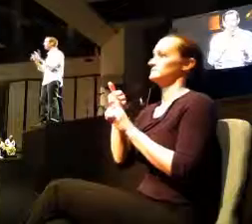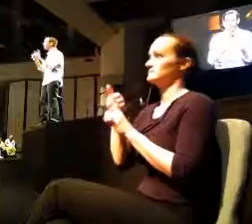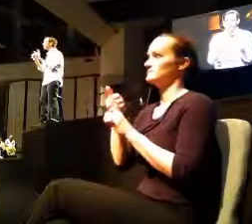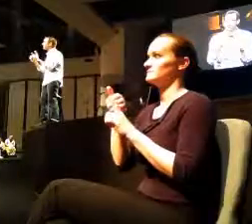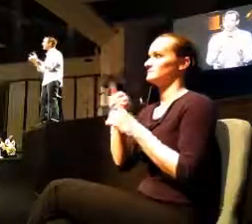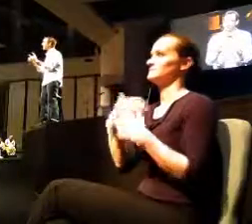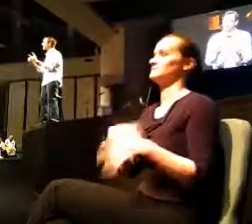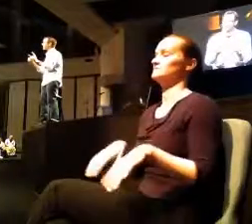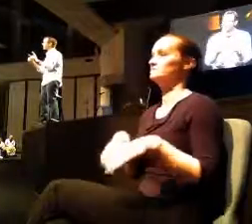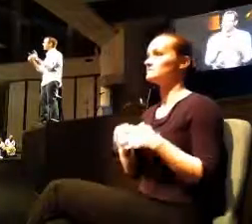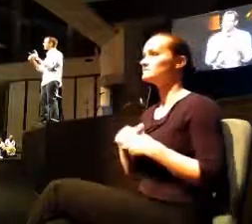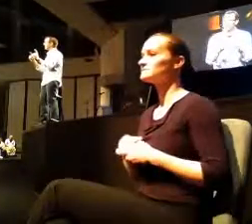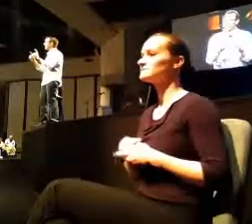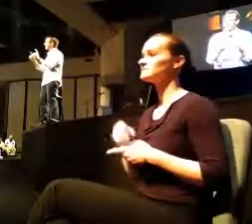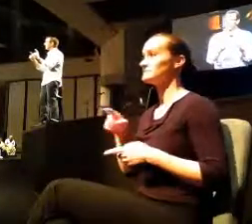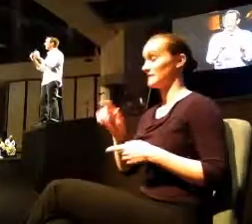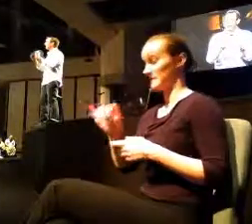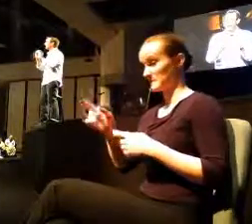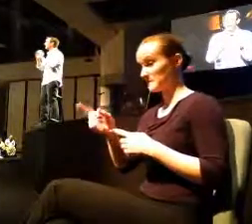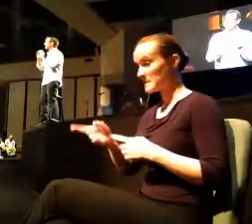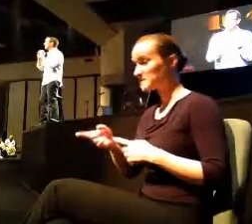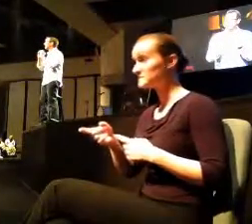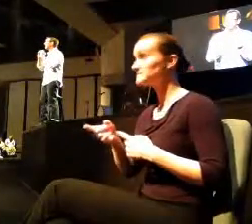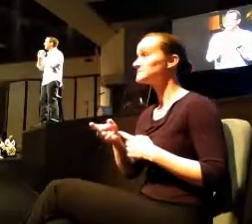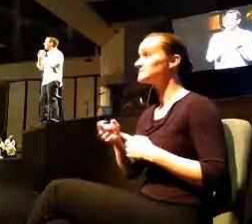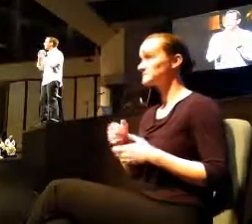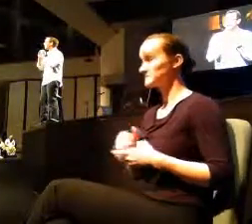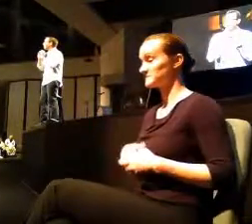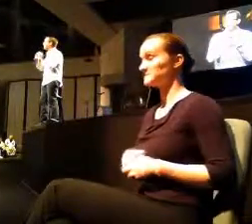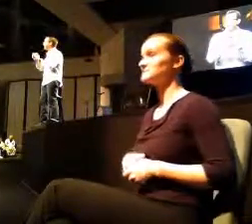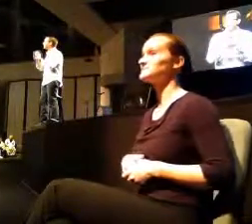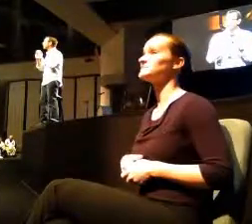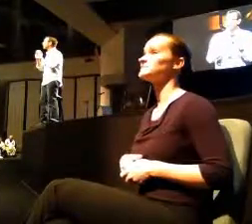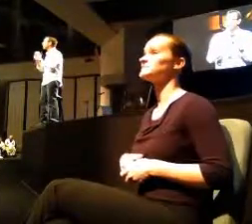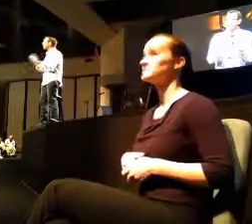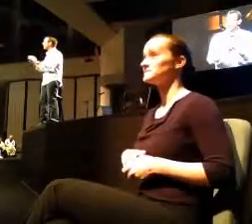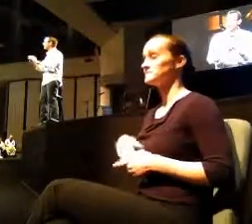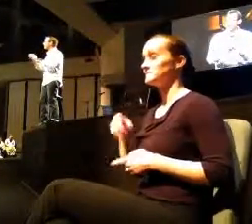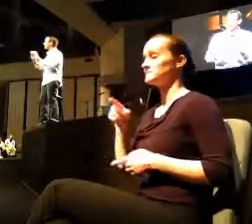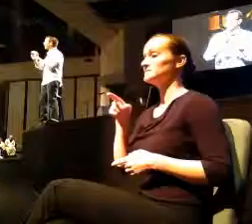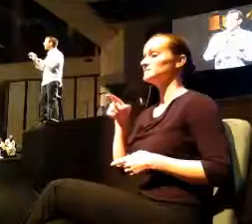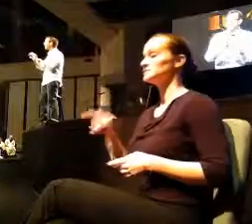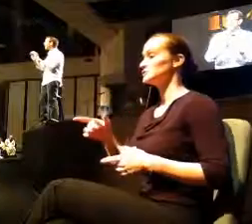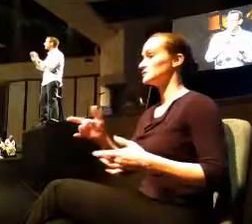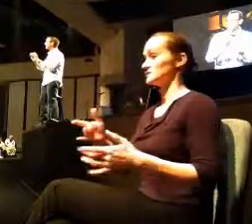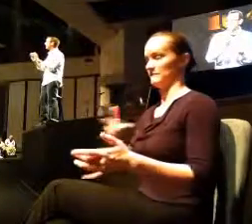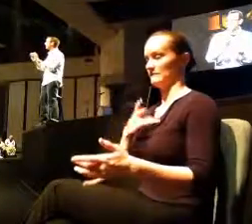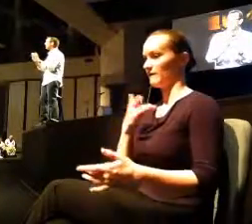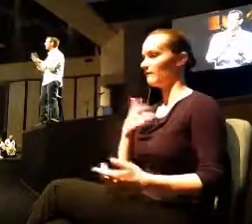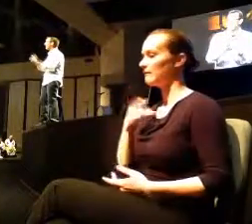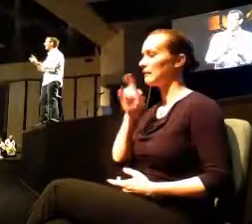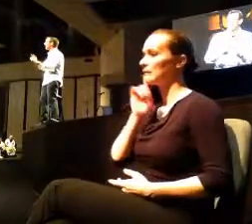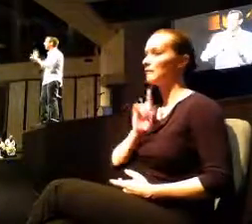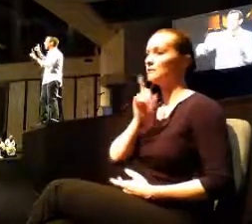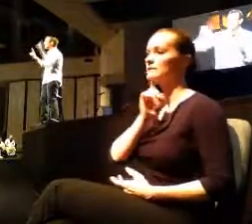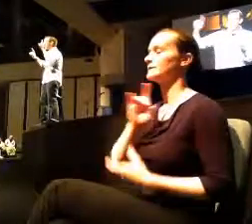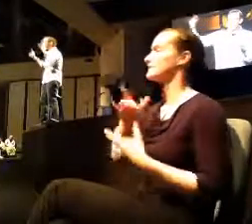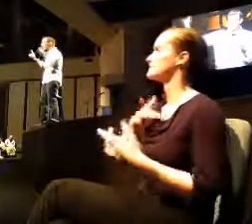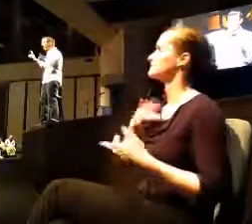this moment when she discovers that in this profound loneliness from God that she's been living